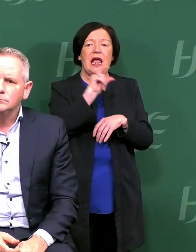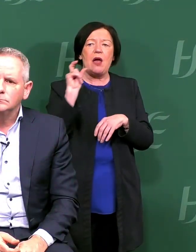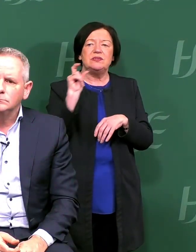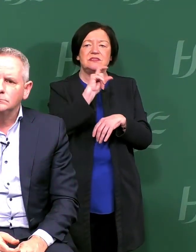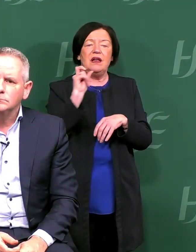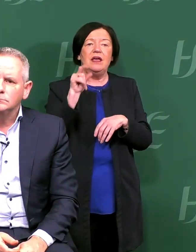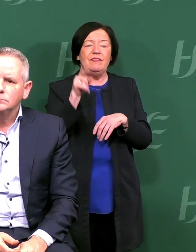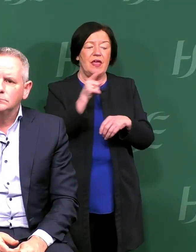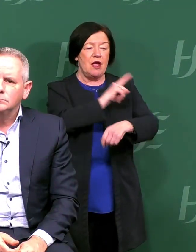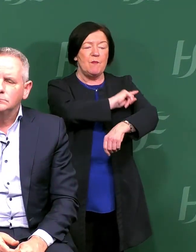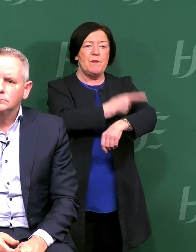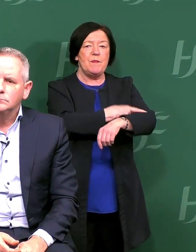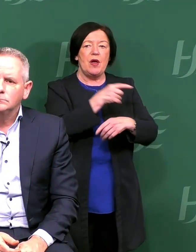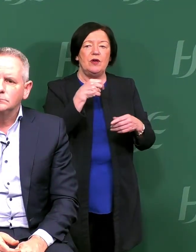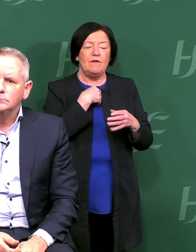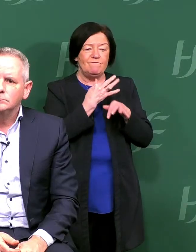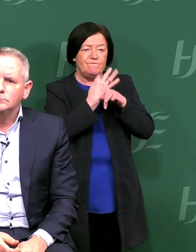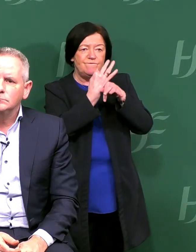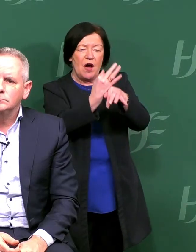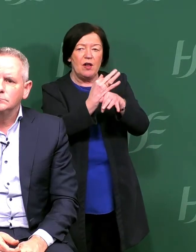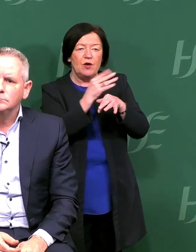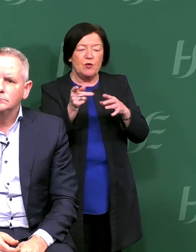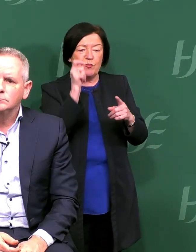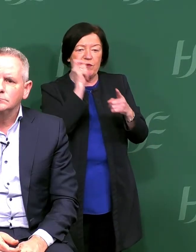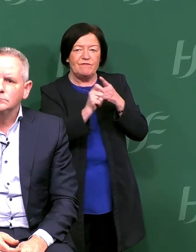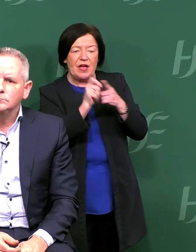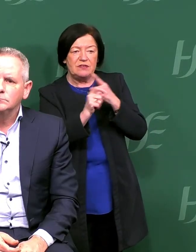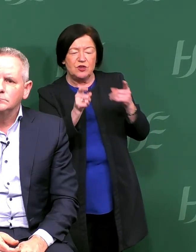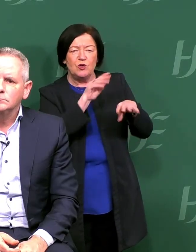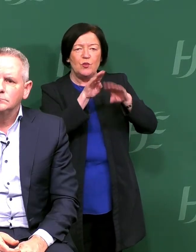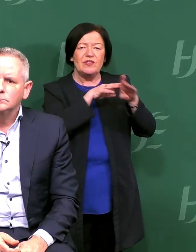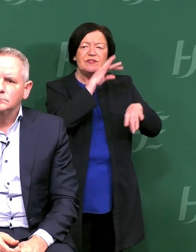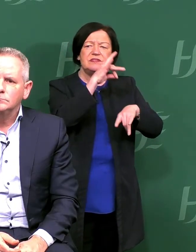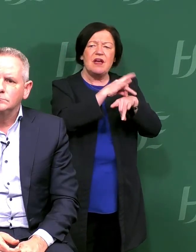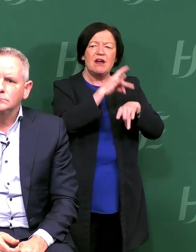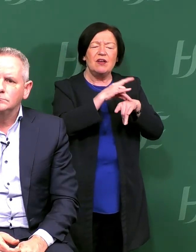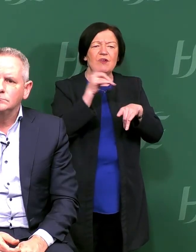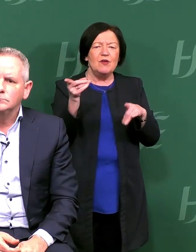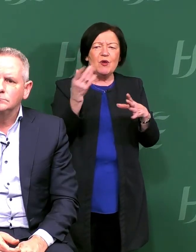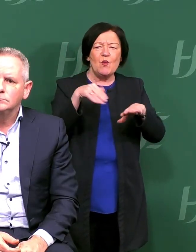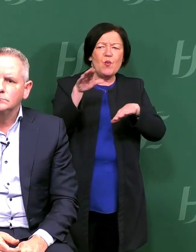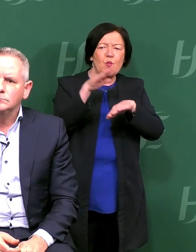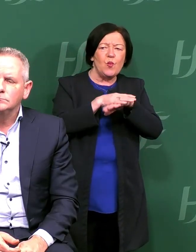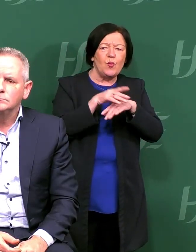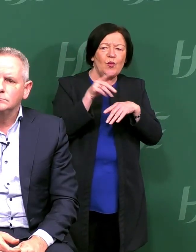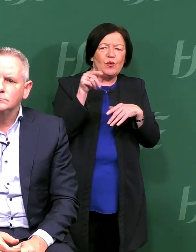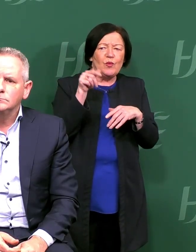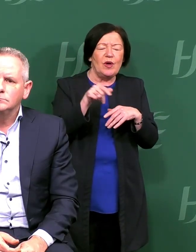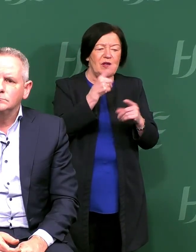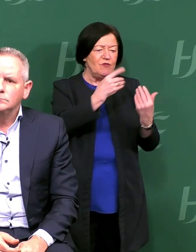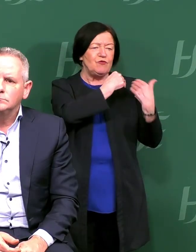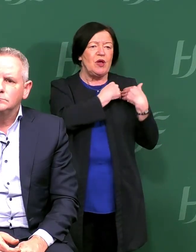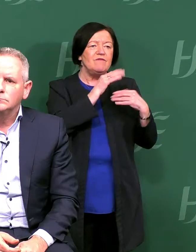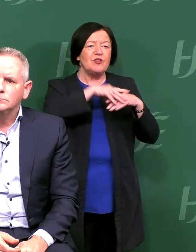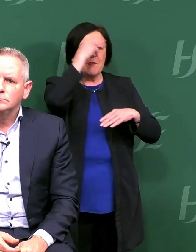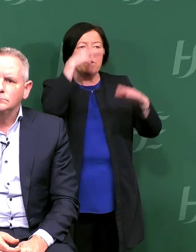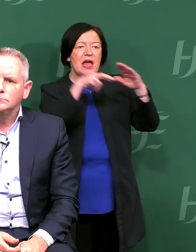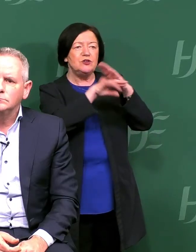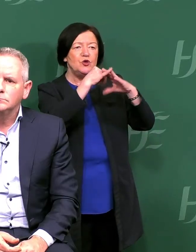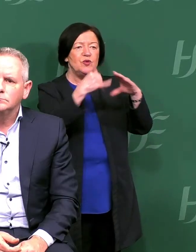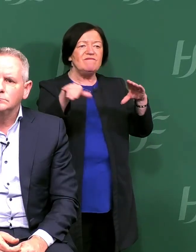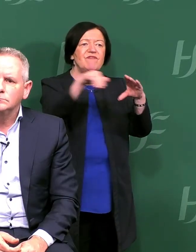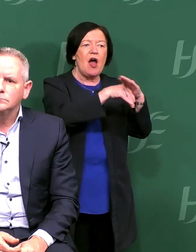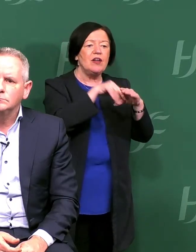They're empowered to follow up on professional matters with doctors. But where is going to be any accountability for the managers who are involved and who are